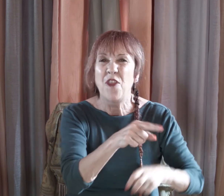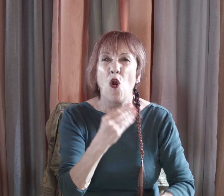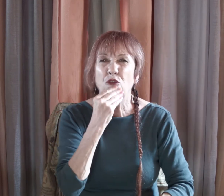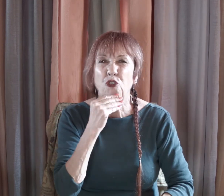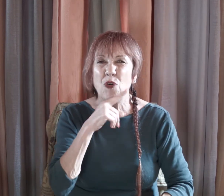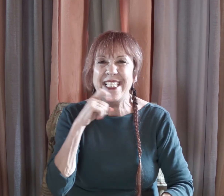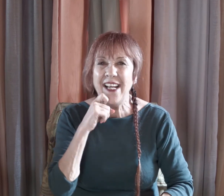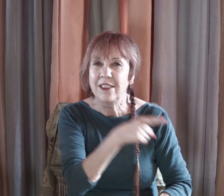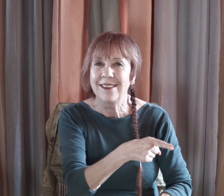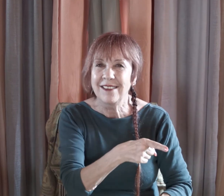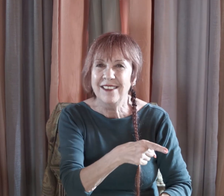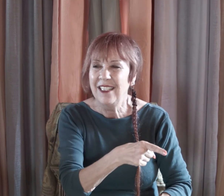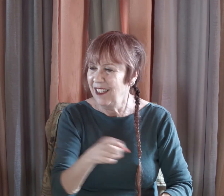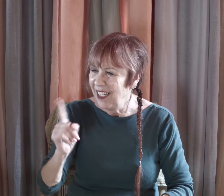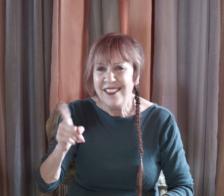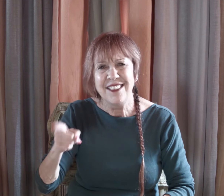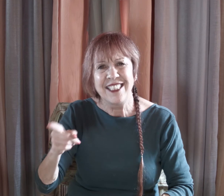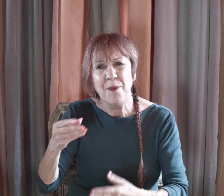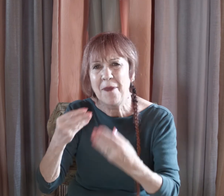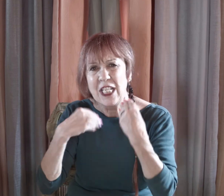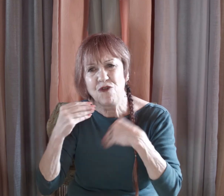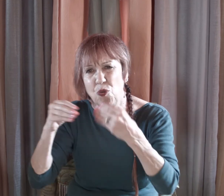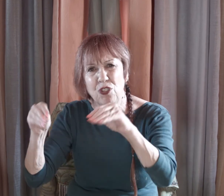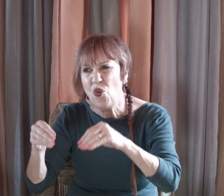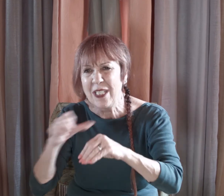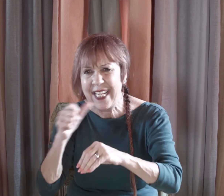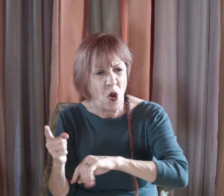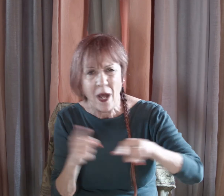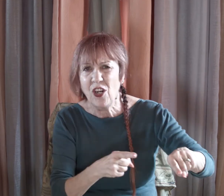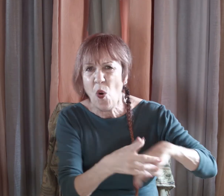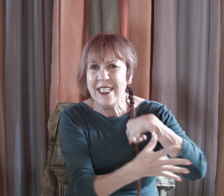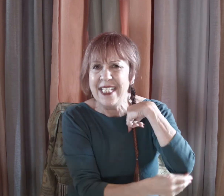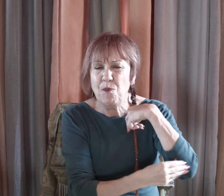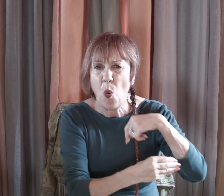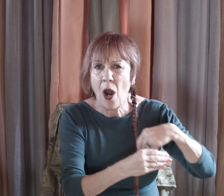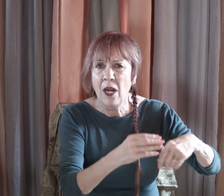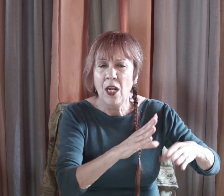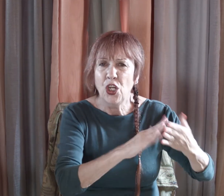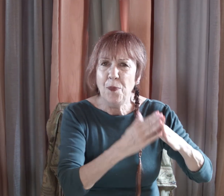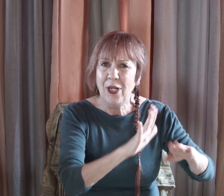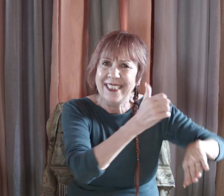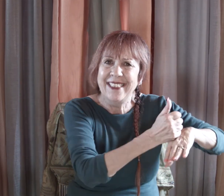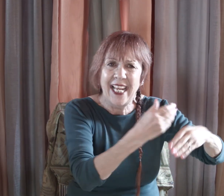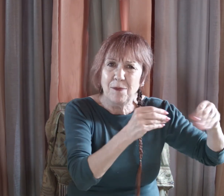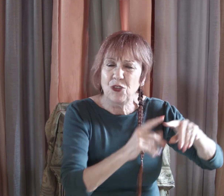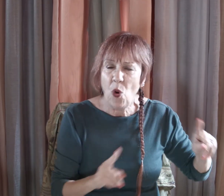them. So there are lots of problems in the community, and we think if the school and the community get close and tied up and closer together, and we've